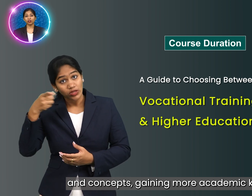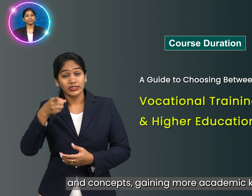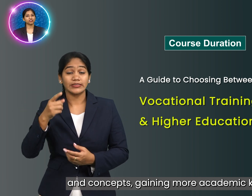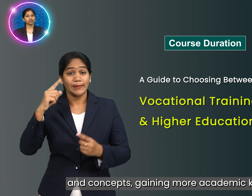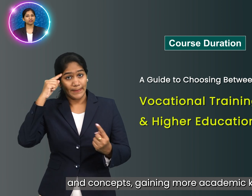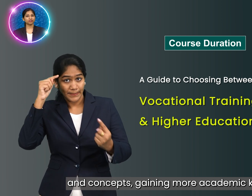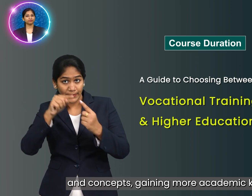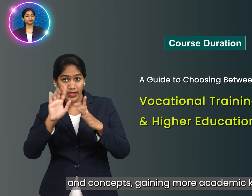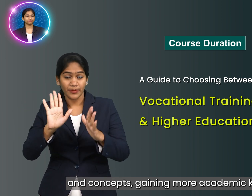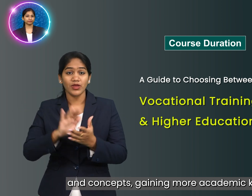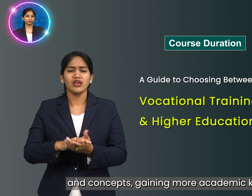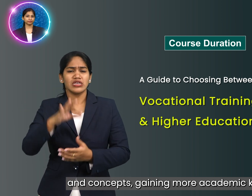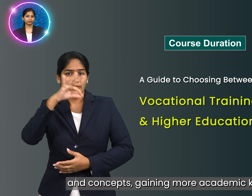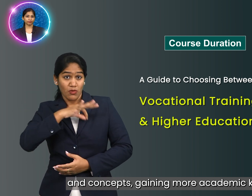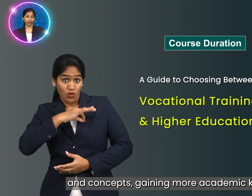academic knowledge,